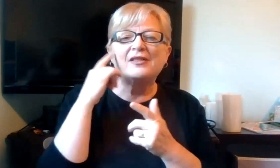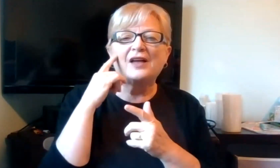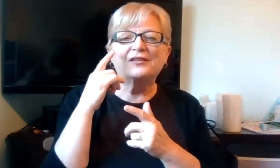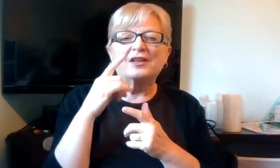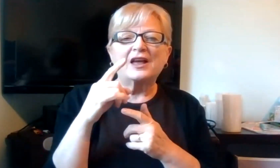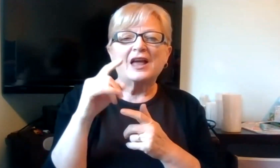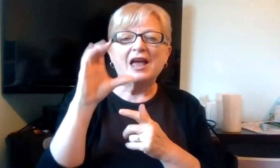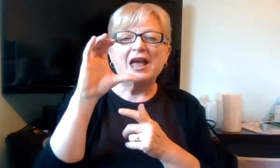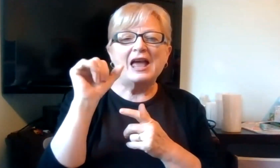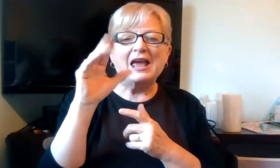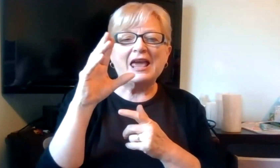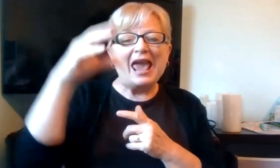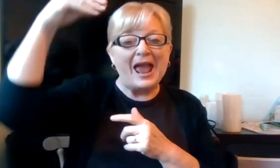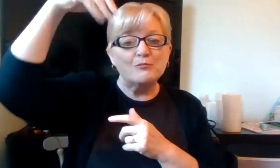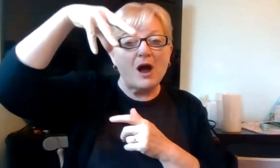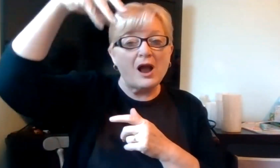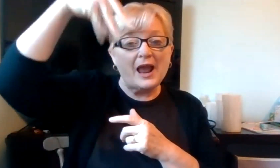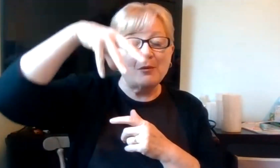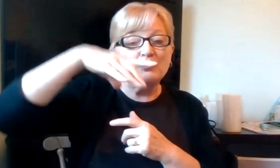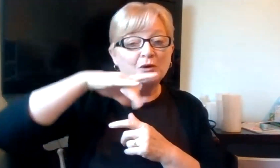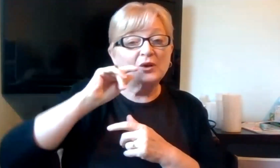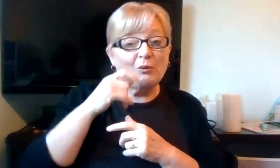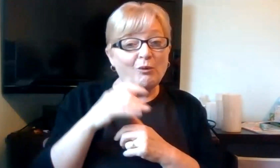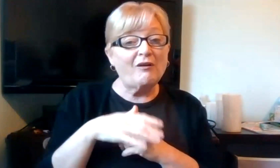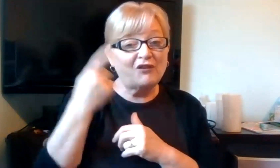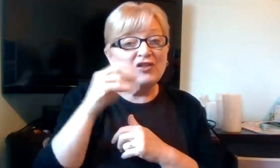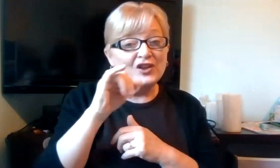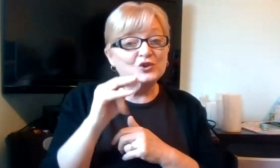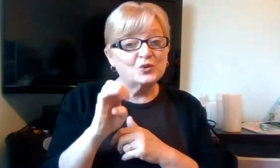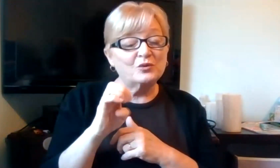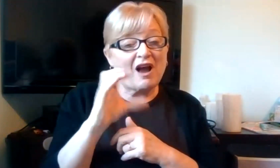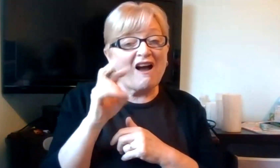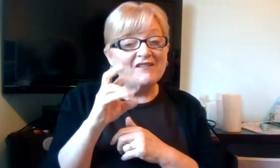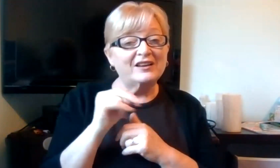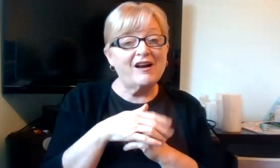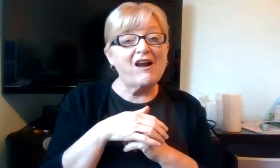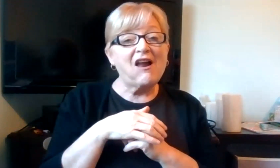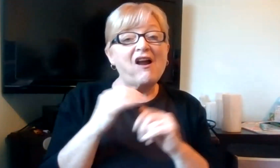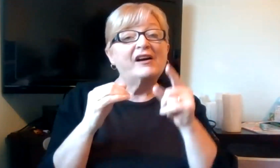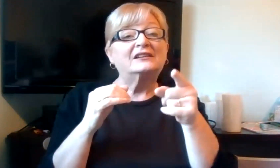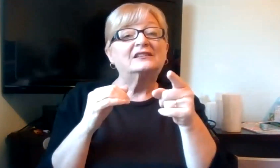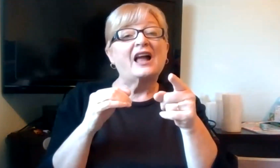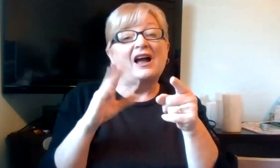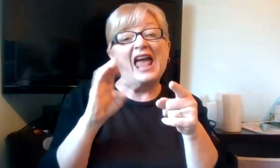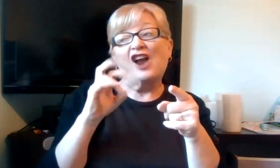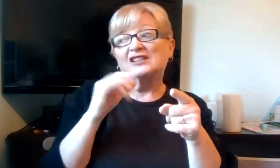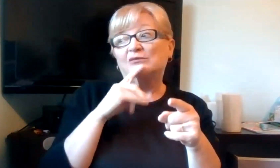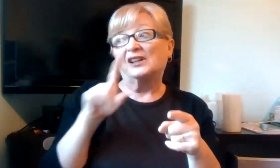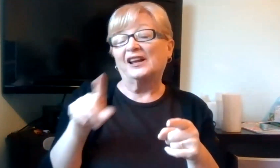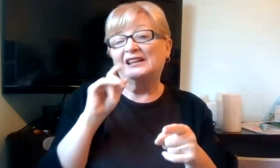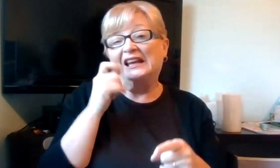cool in the June oven. It's really neat, yeah.